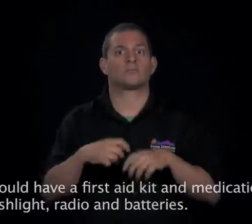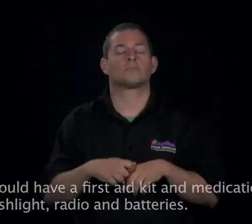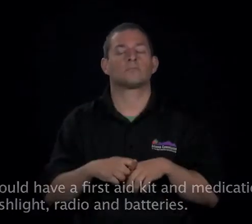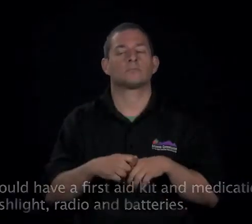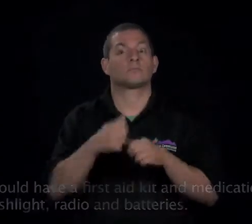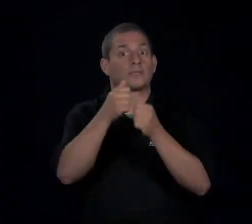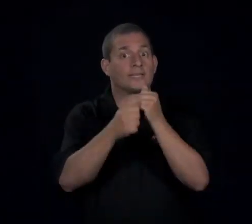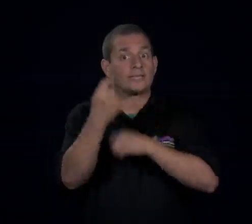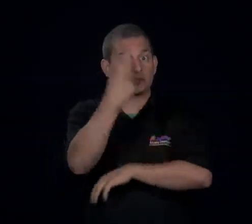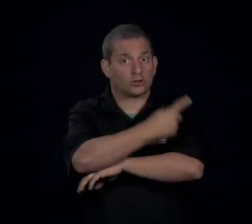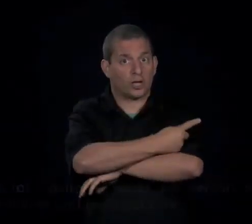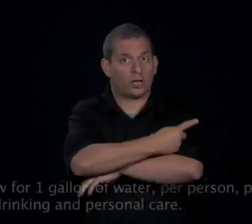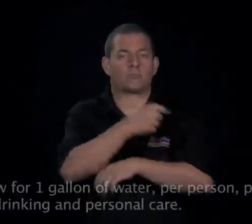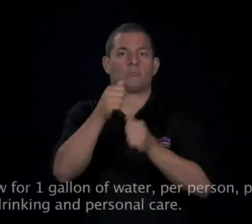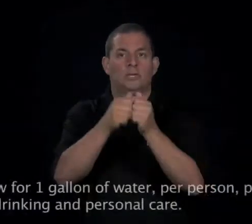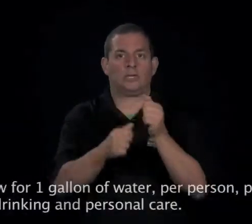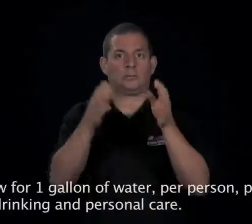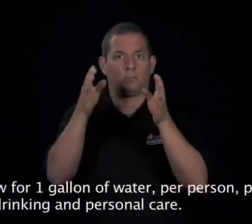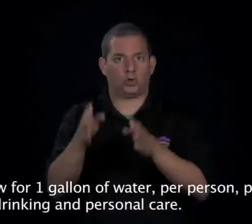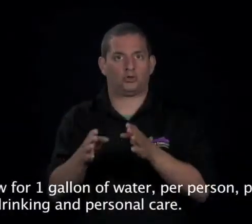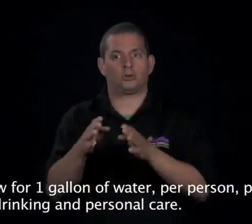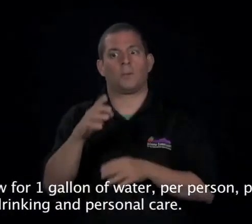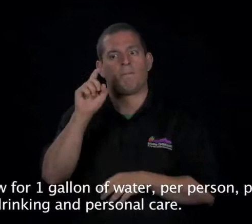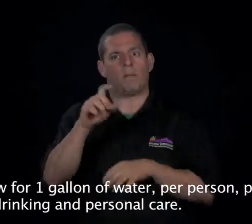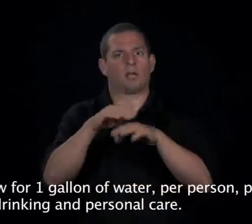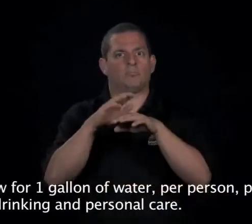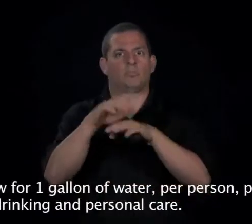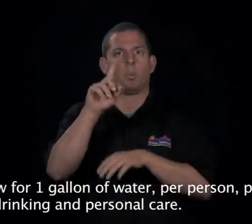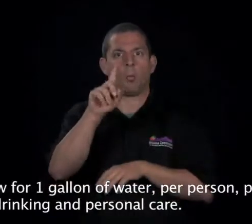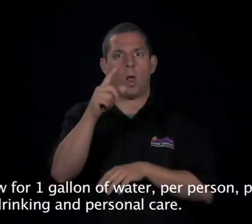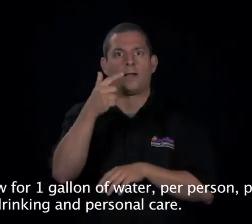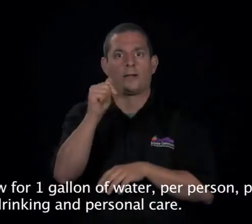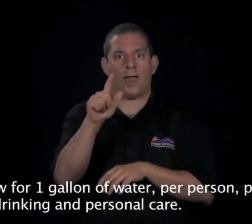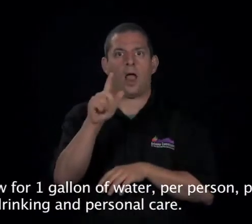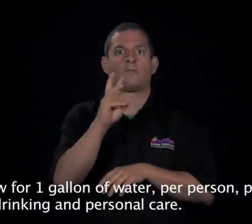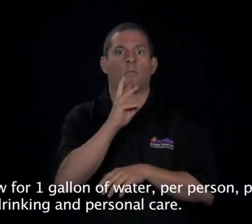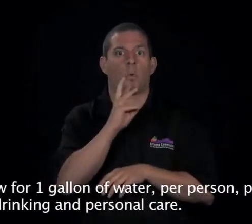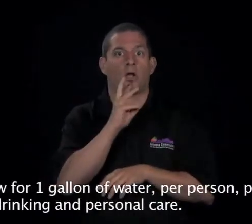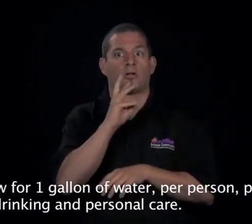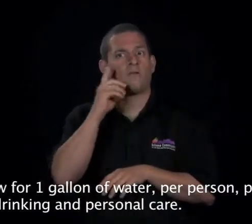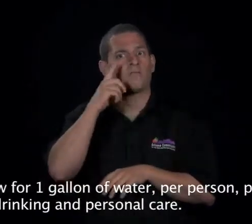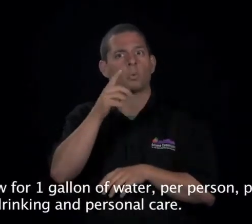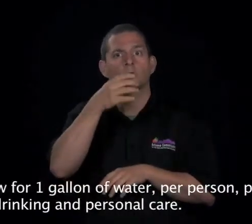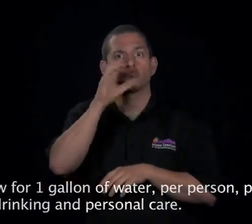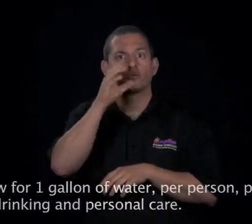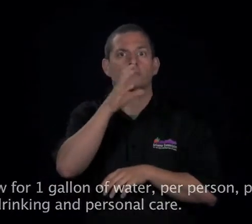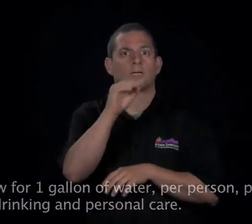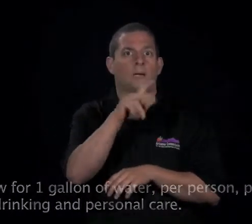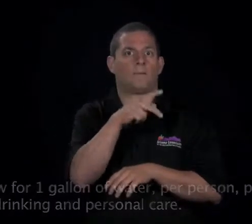batteries. Allow for 1 gallon of water per person per day for drinking and personal care.